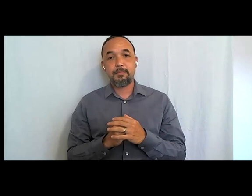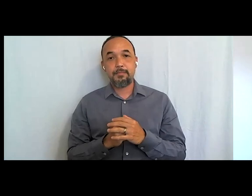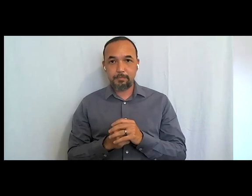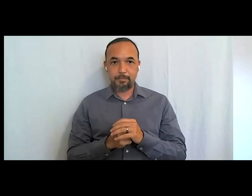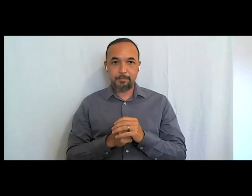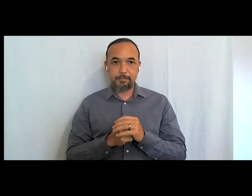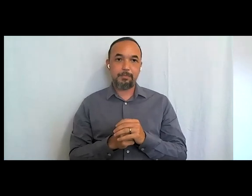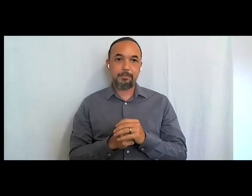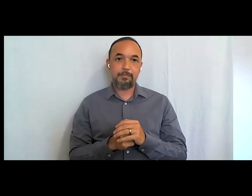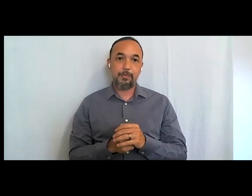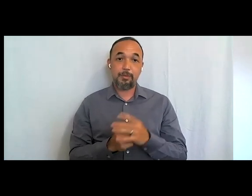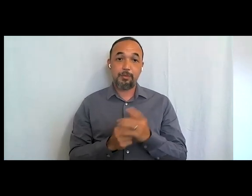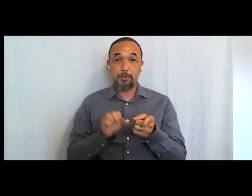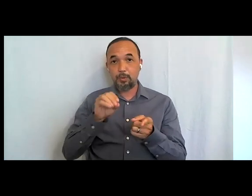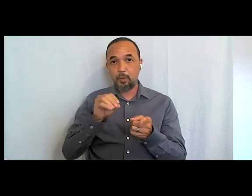figure out some platforms.